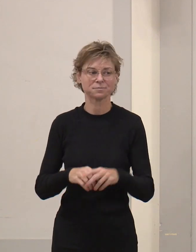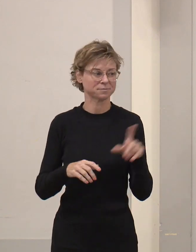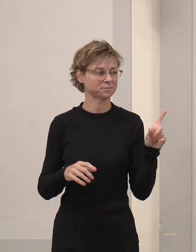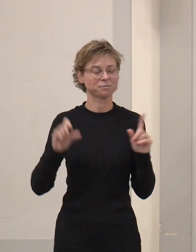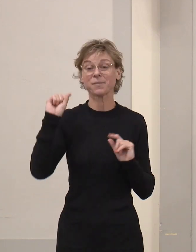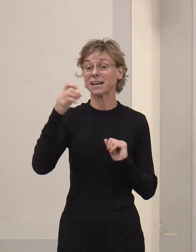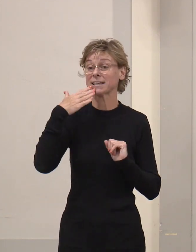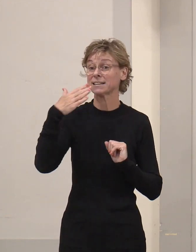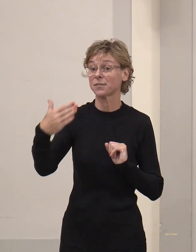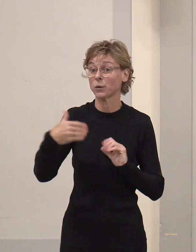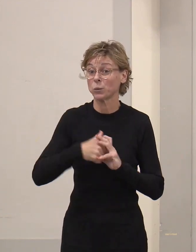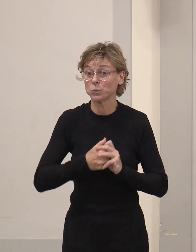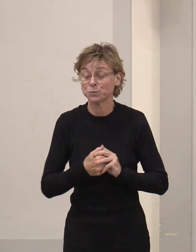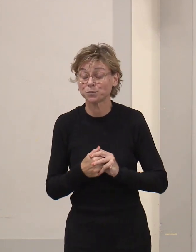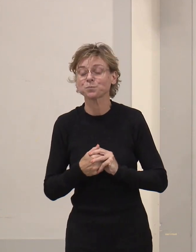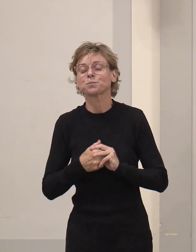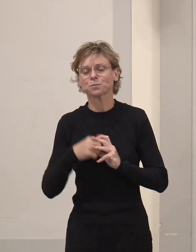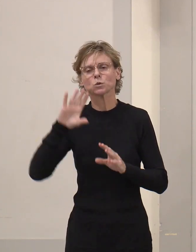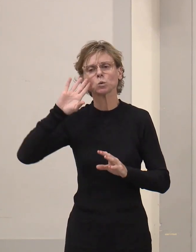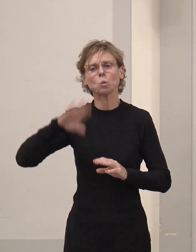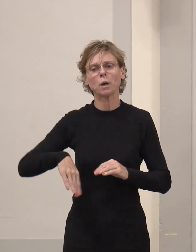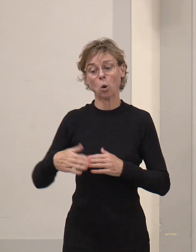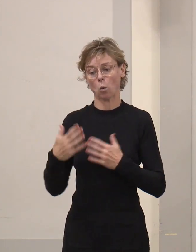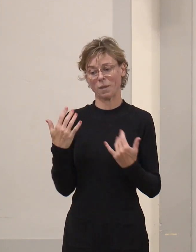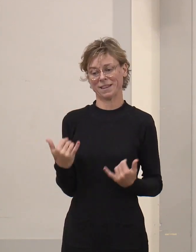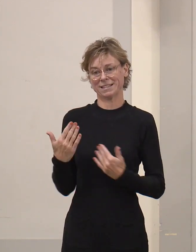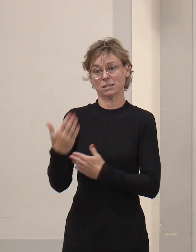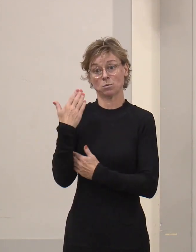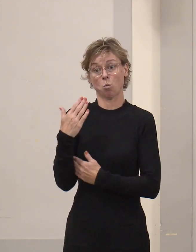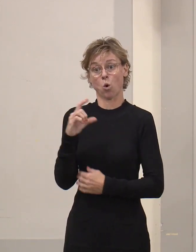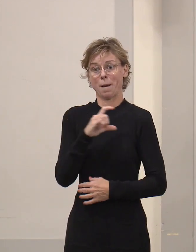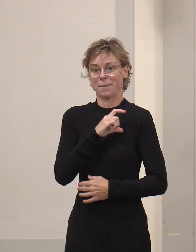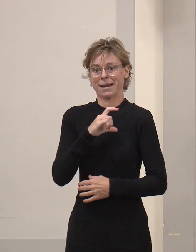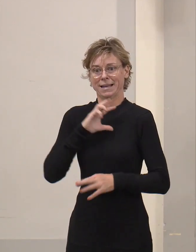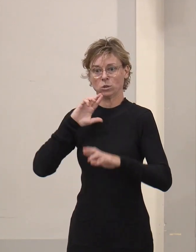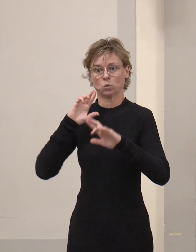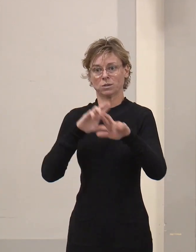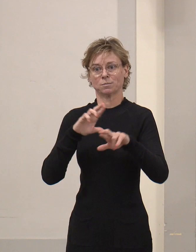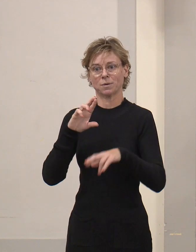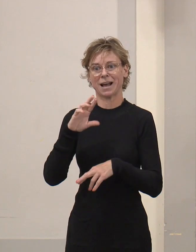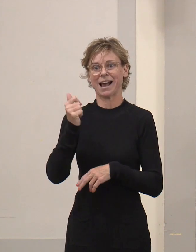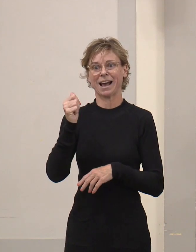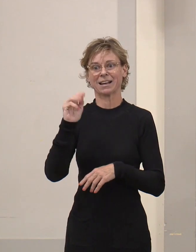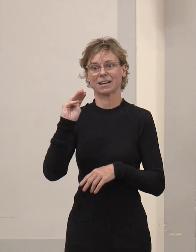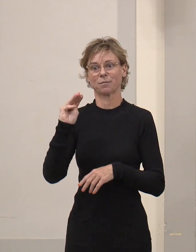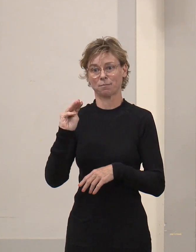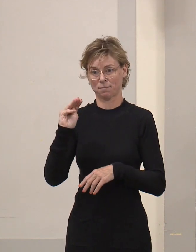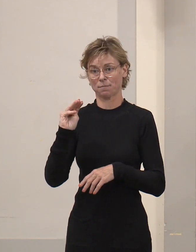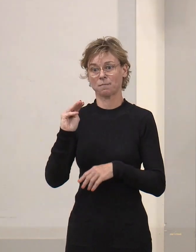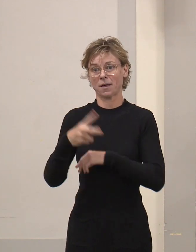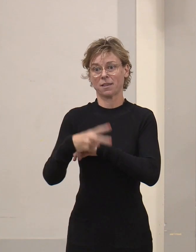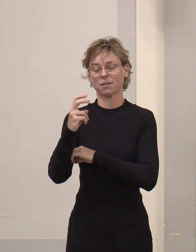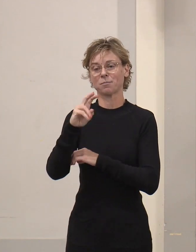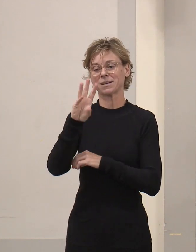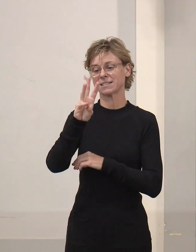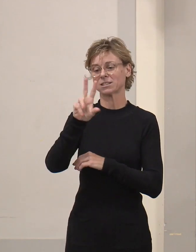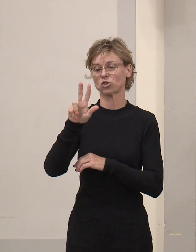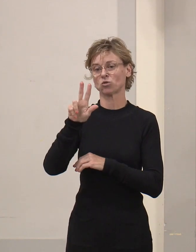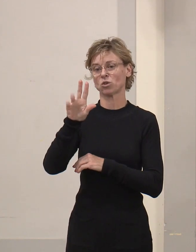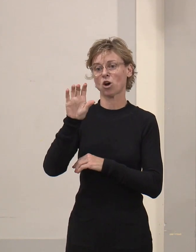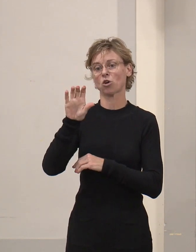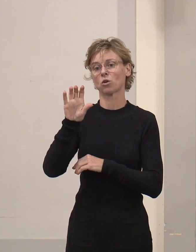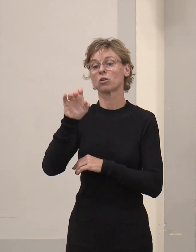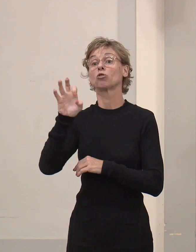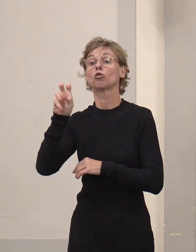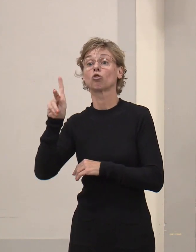Yeah, thank you. We know that this morning, officers responded to an ATM theft at 6300 York Road. It was a